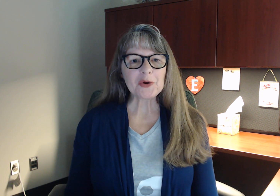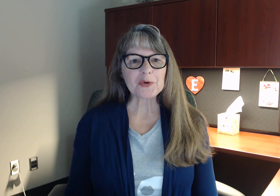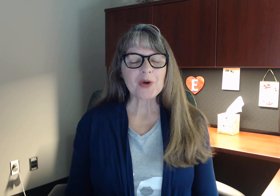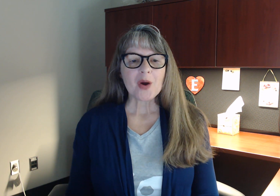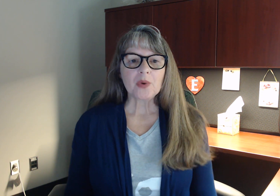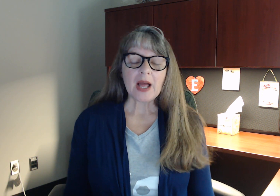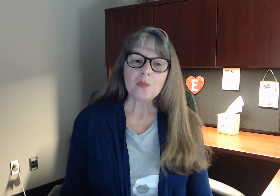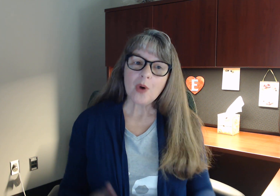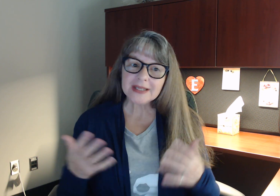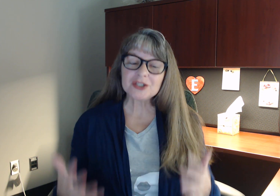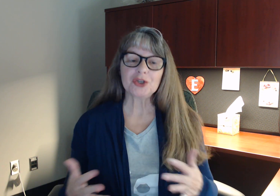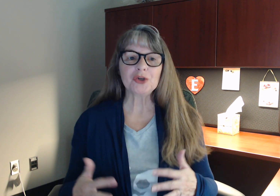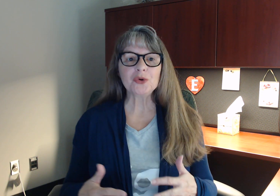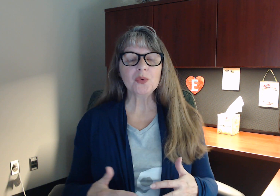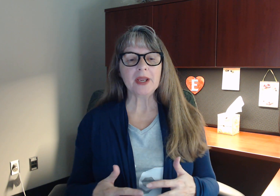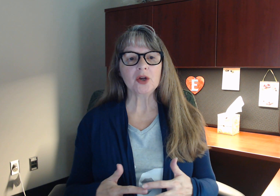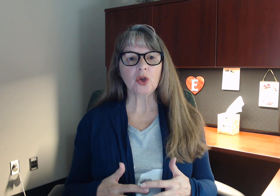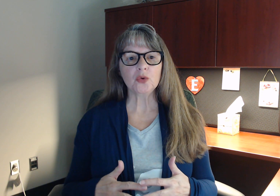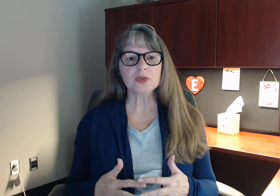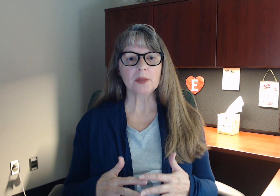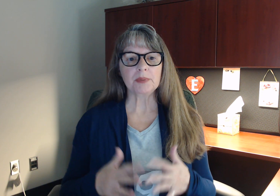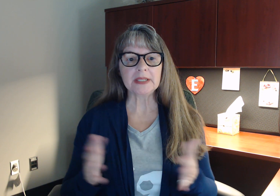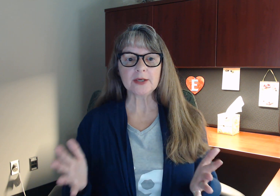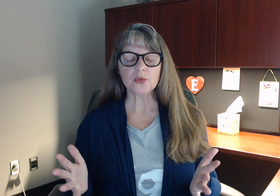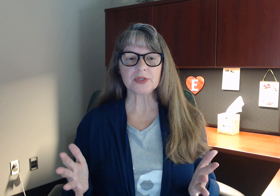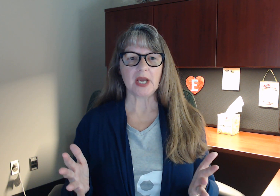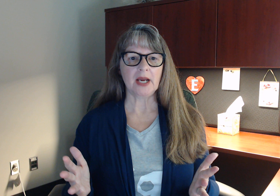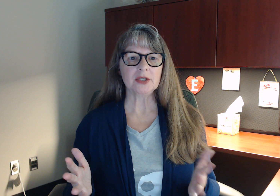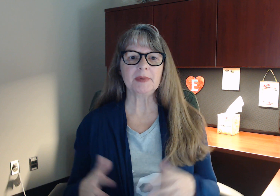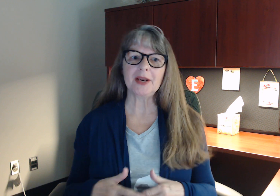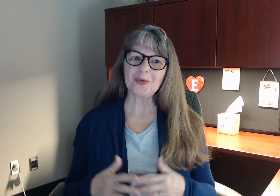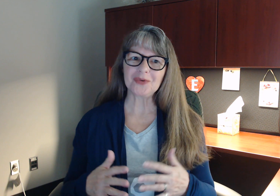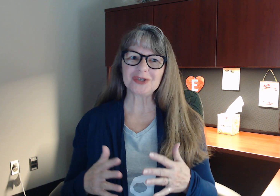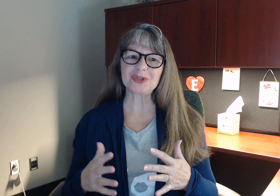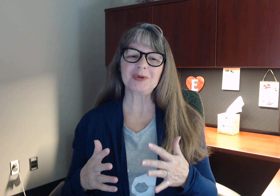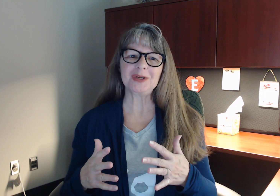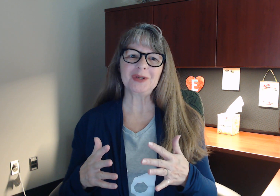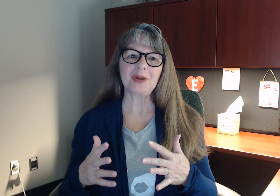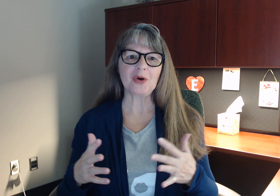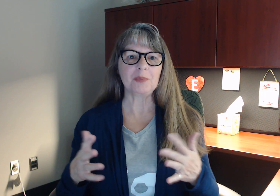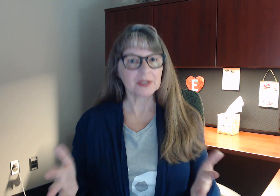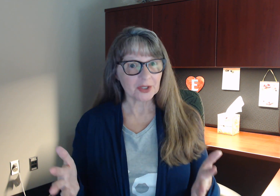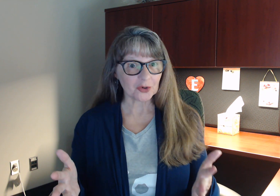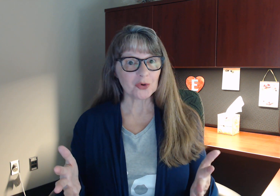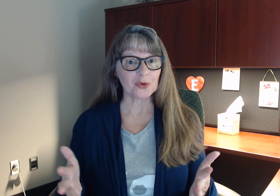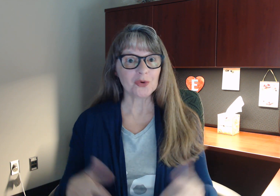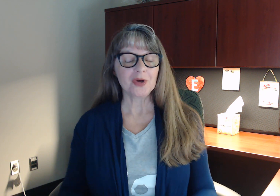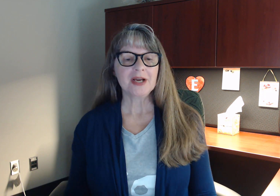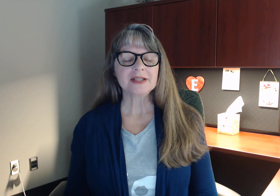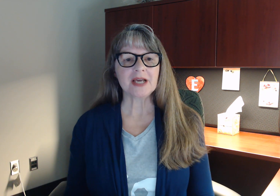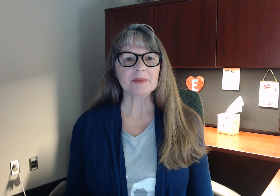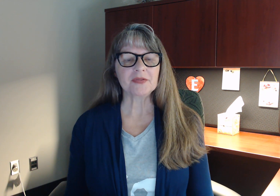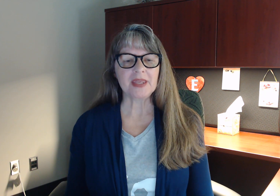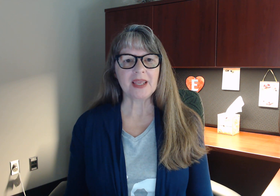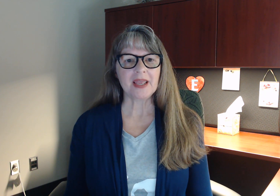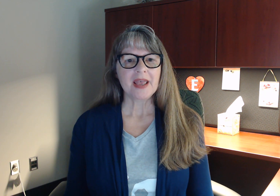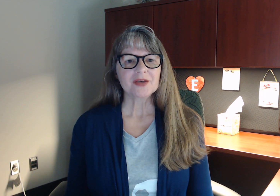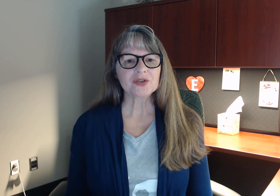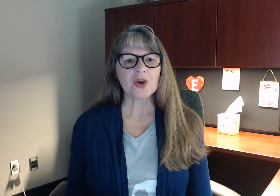Hello. Well, I wanted to include some political signs, but I don't want this to be a political type of thing.